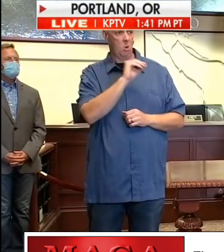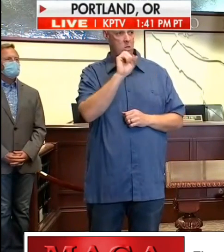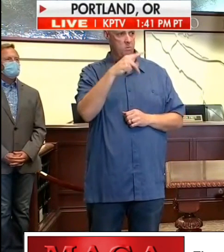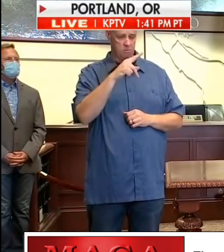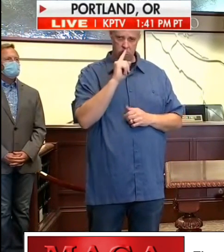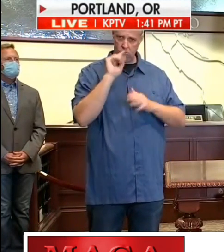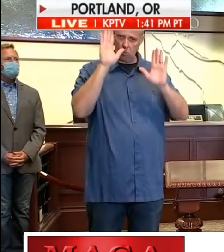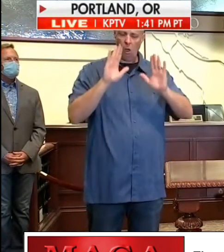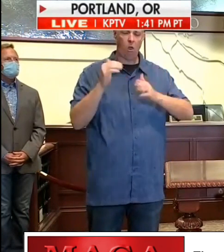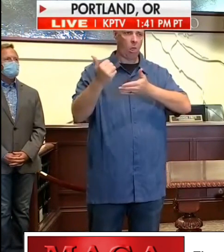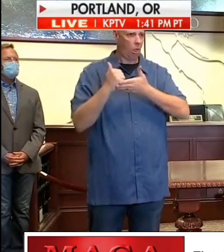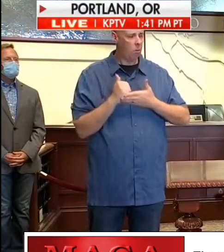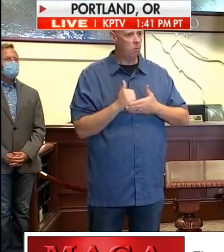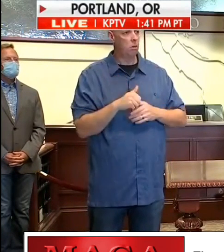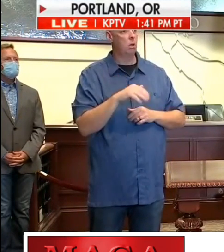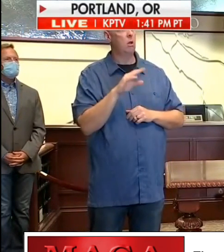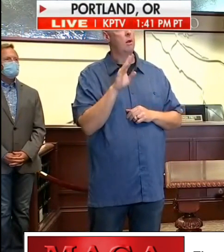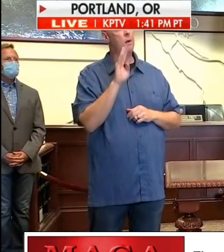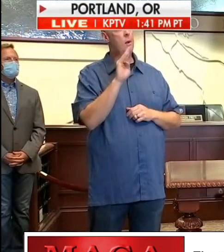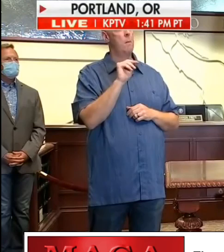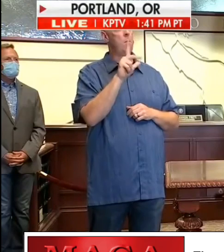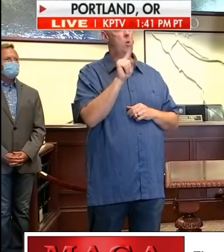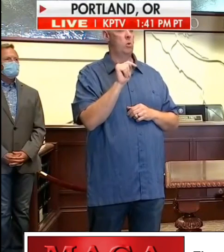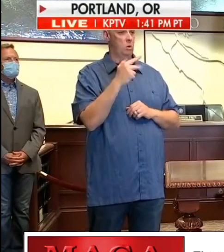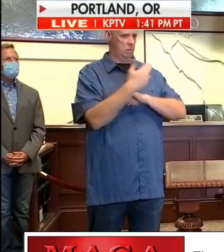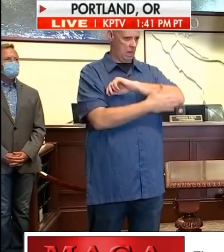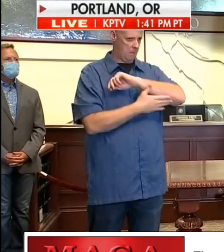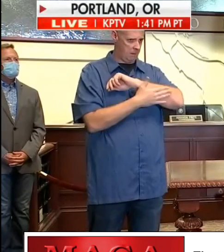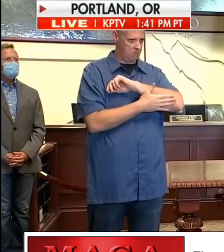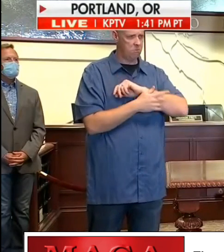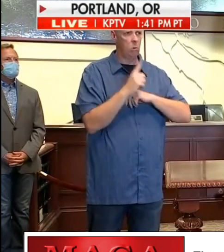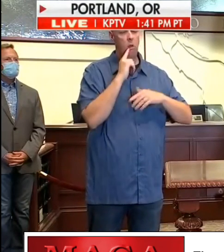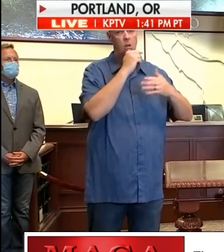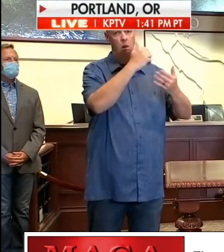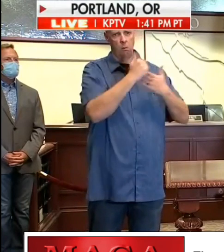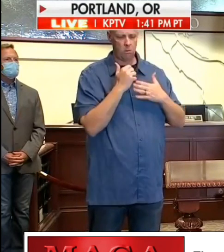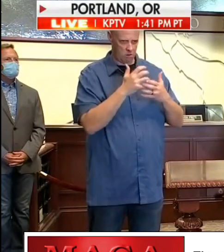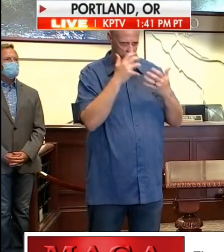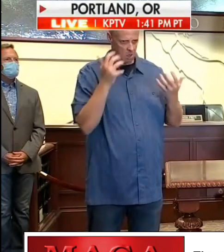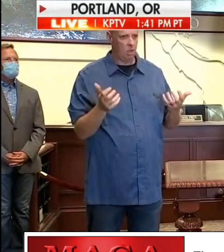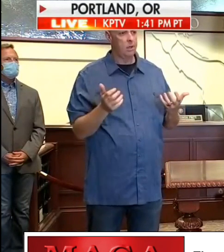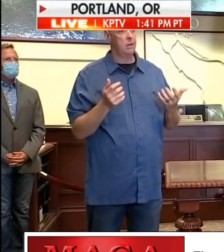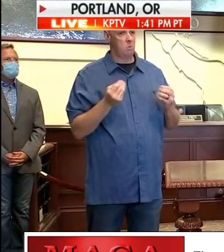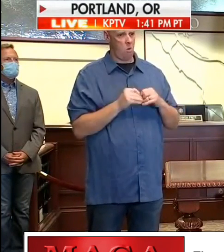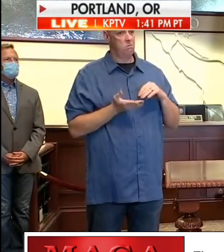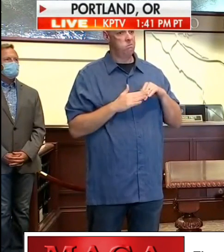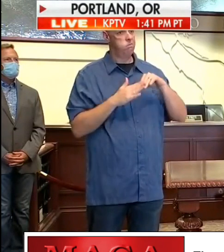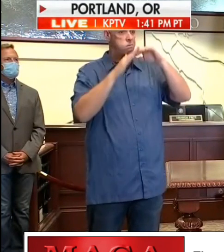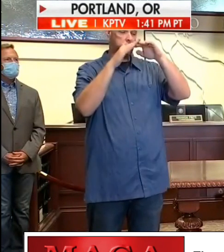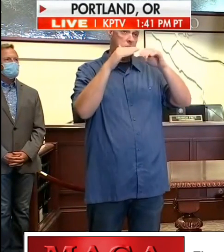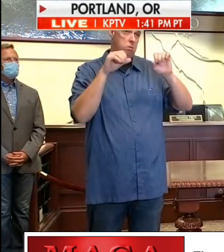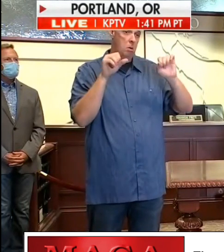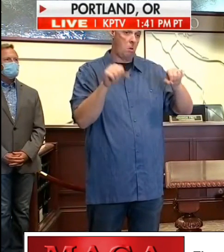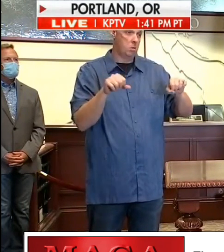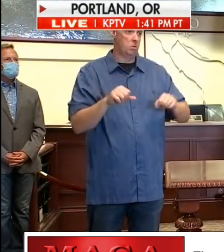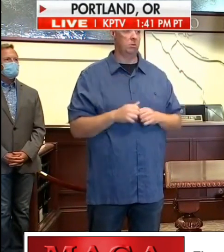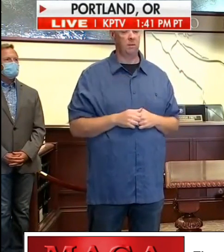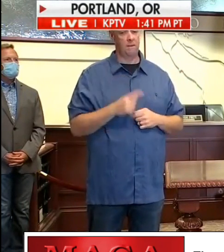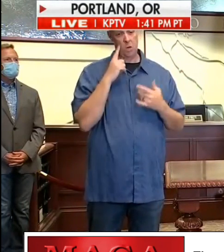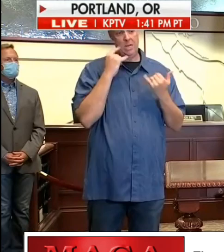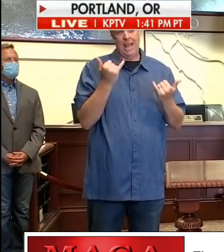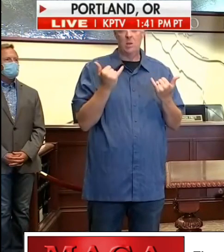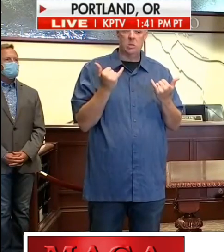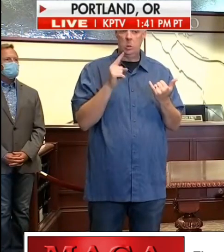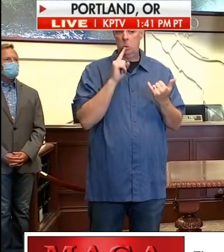us. Multnomah County has been a great partner for us. As we see these things develop, it may get to that point, but I think right now it's